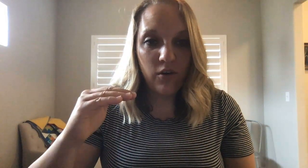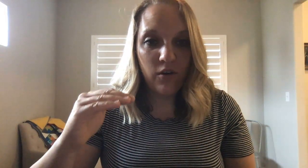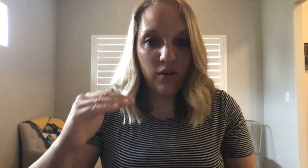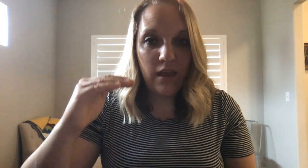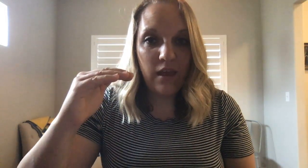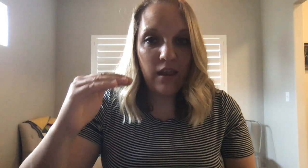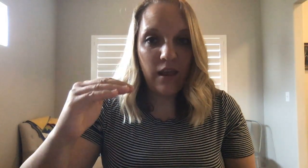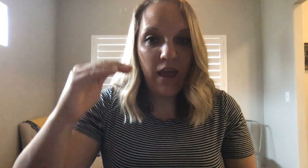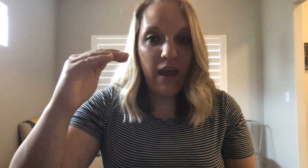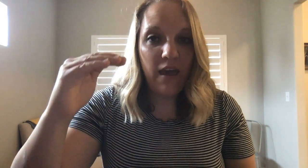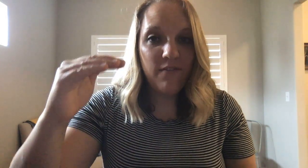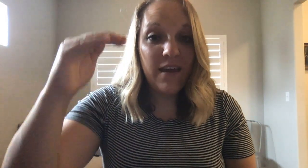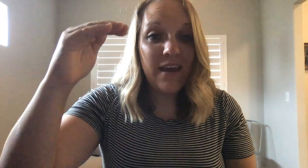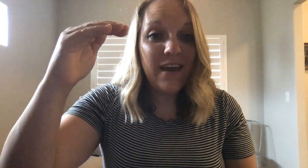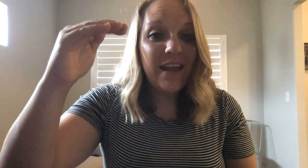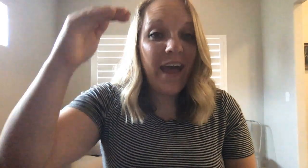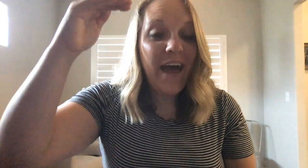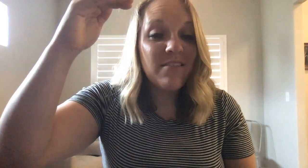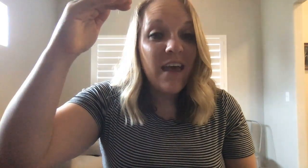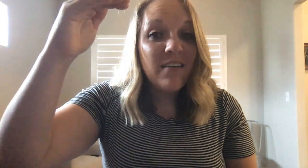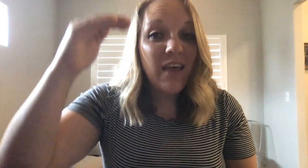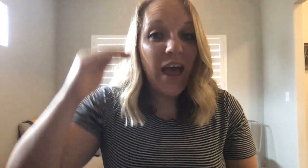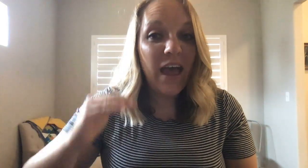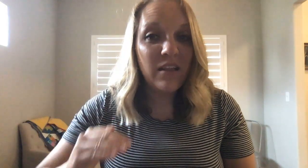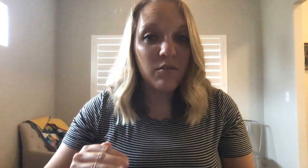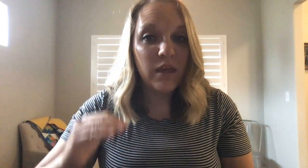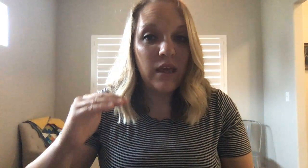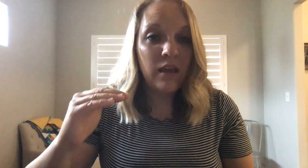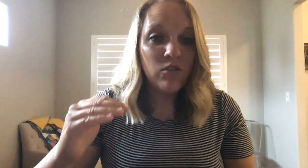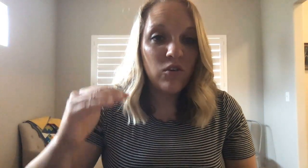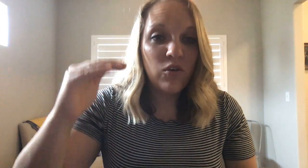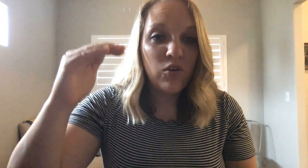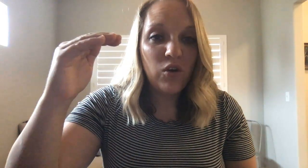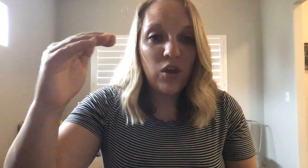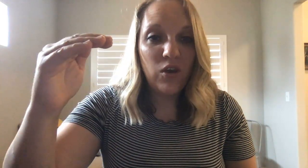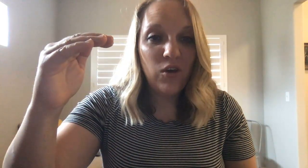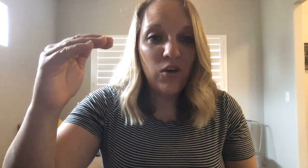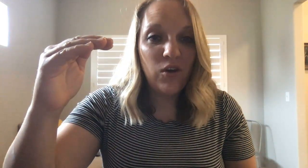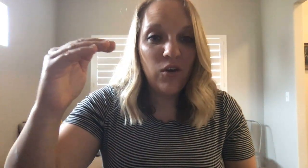Father in heaven has sent me to you.